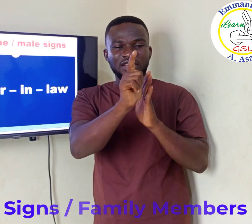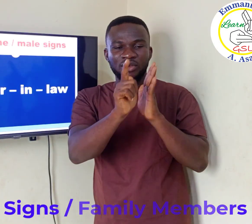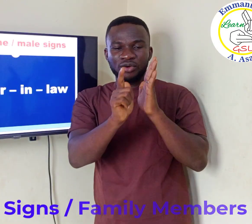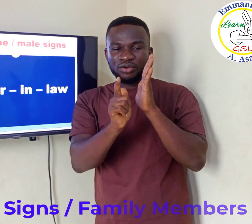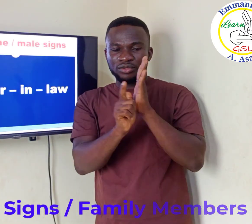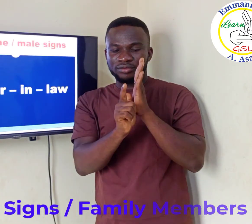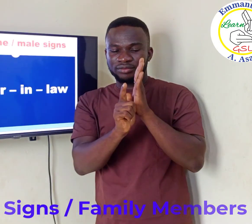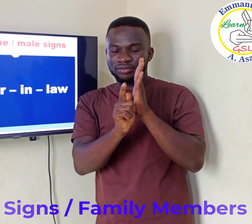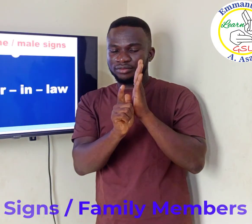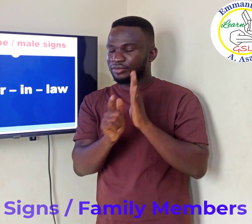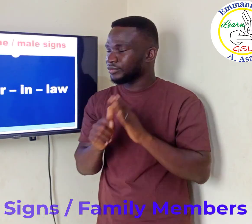father-in-law.